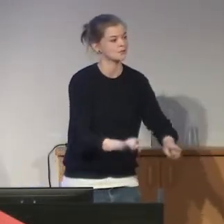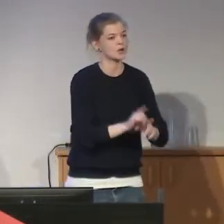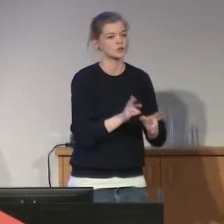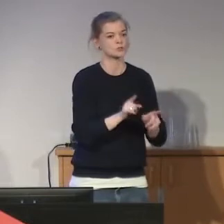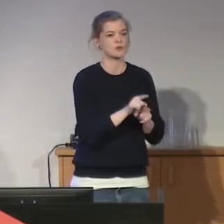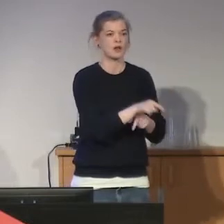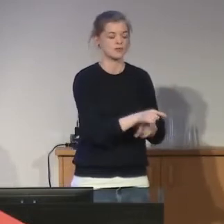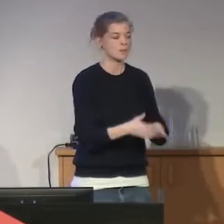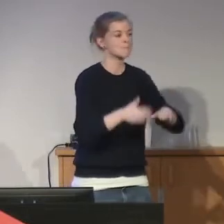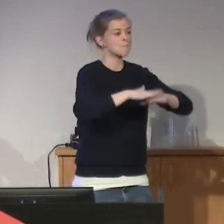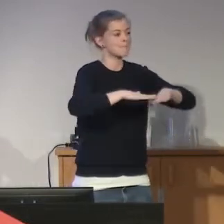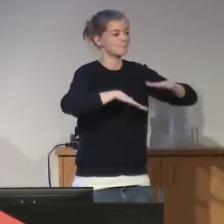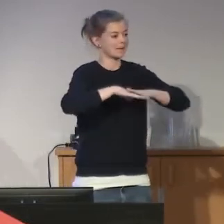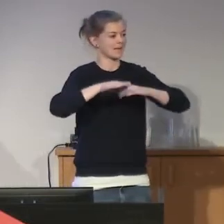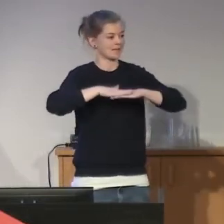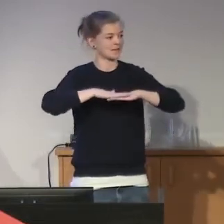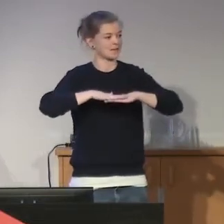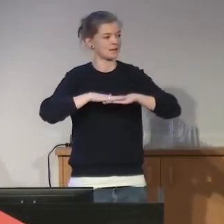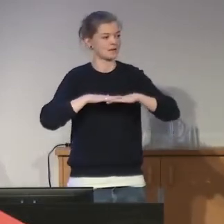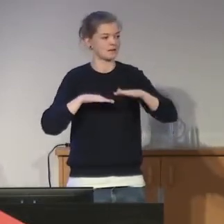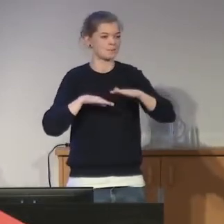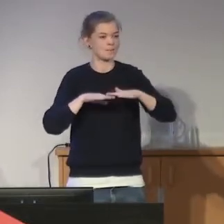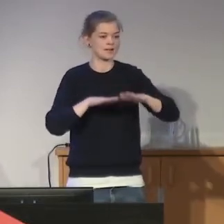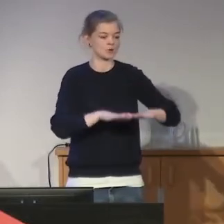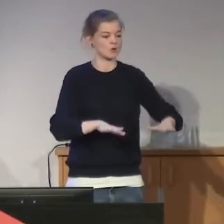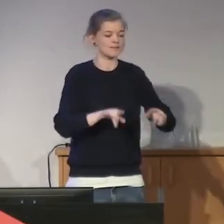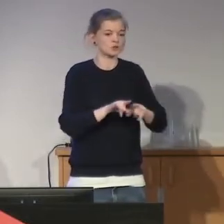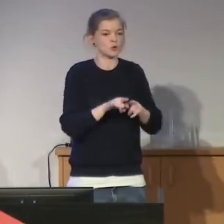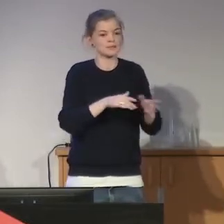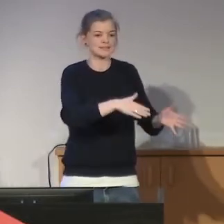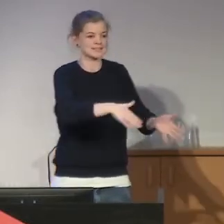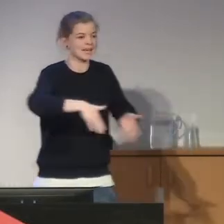when we were moving, he moved on to the floor, and